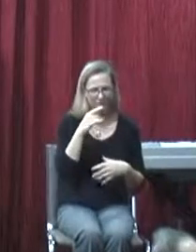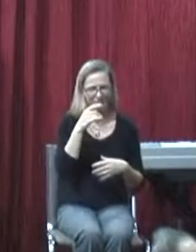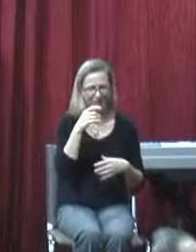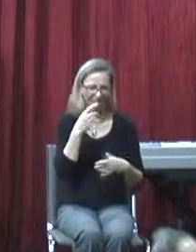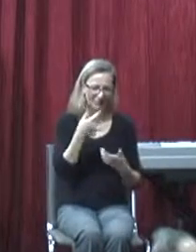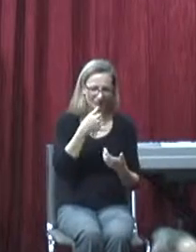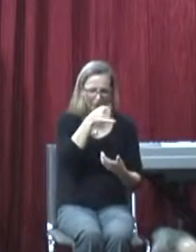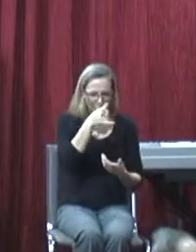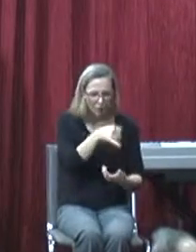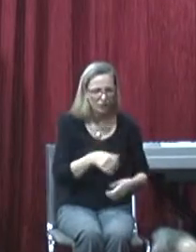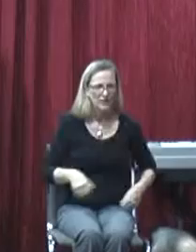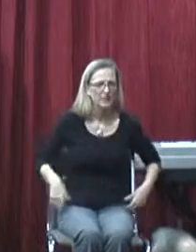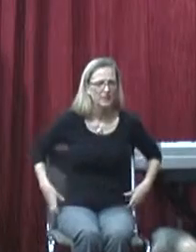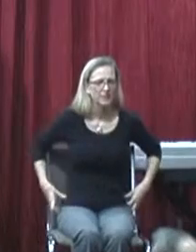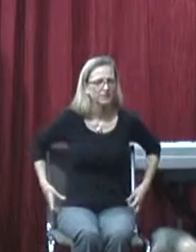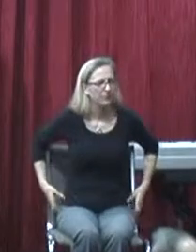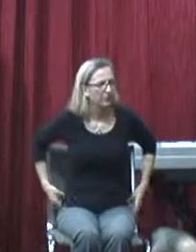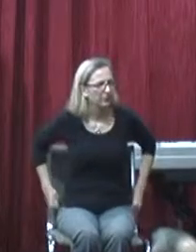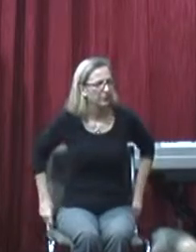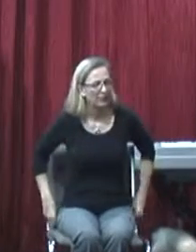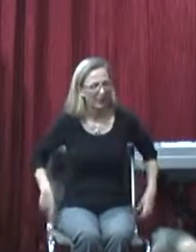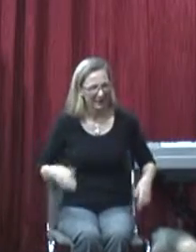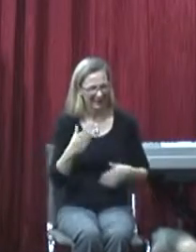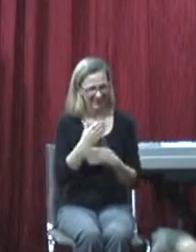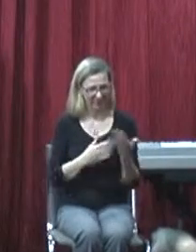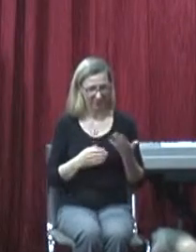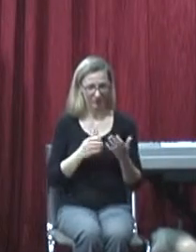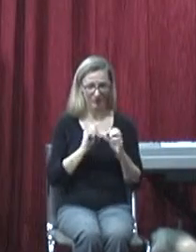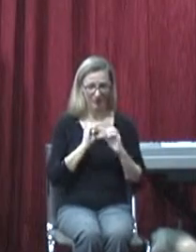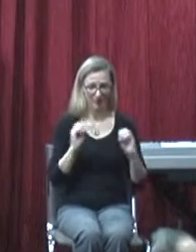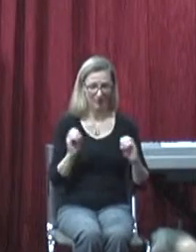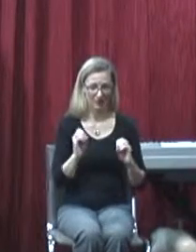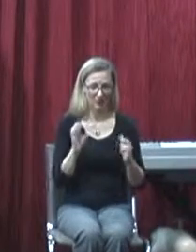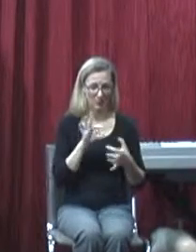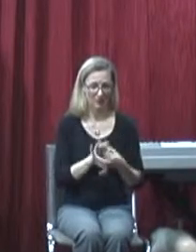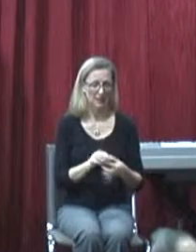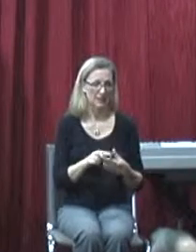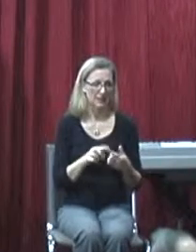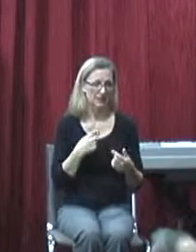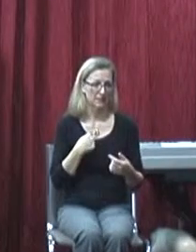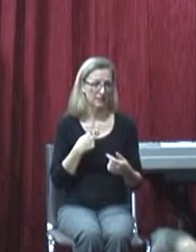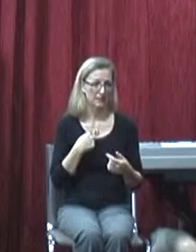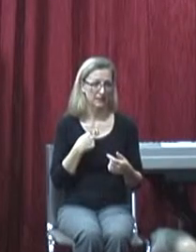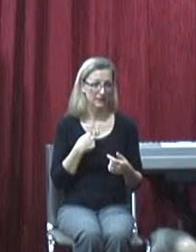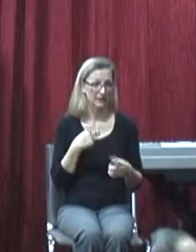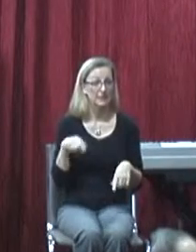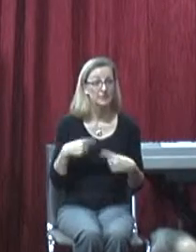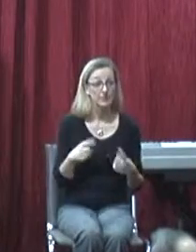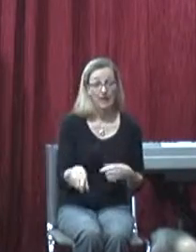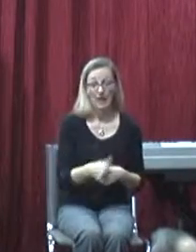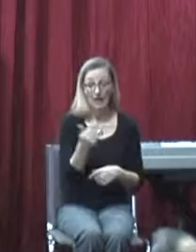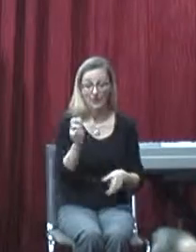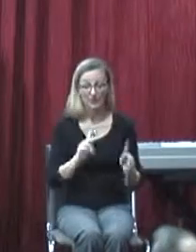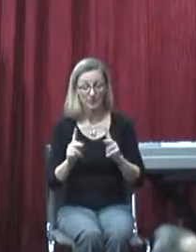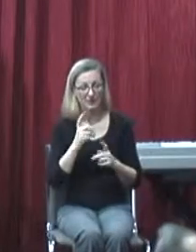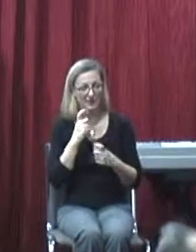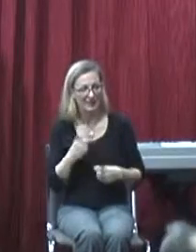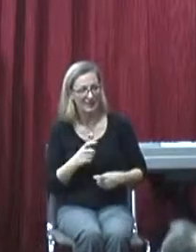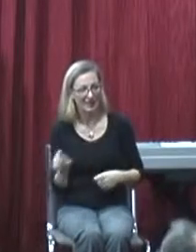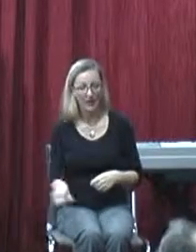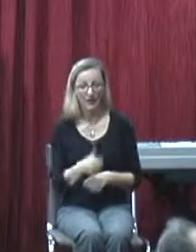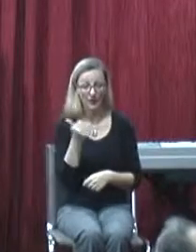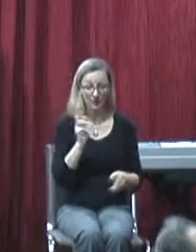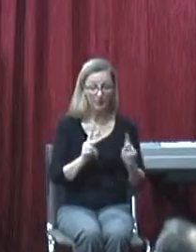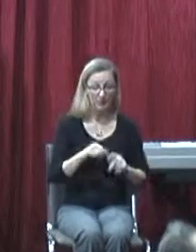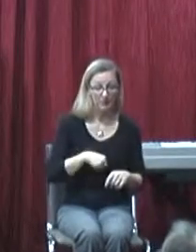foolishness. But some had nothing to do with me. It's been other people's sin, other people's fear, other